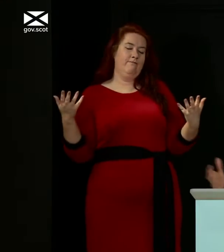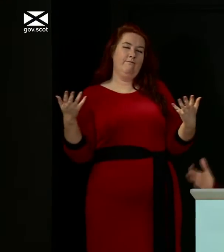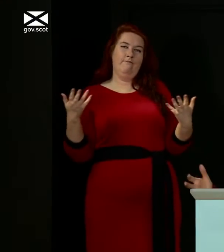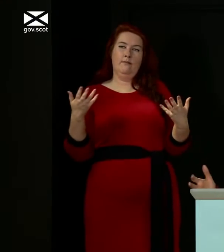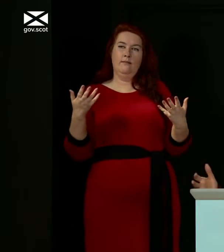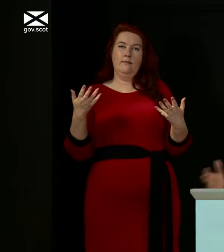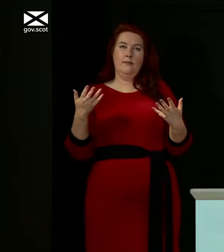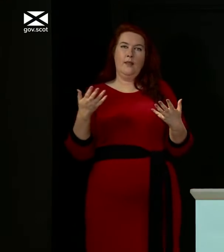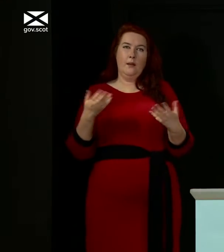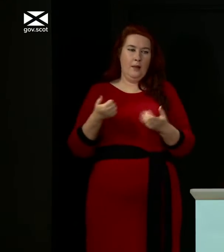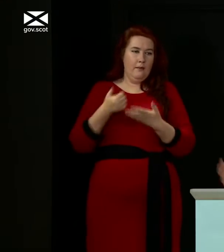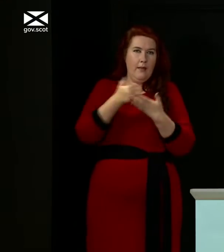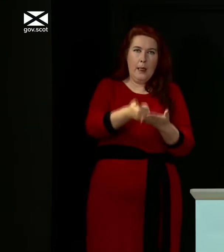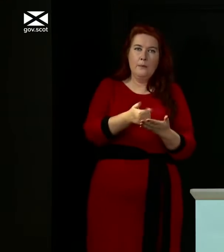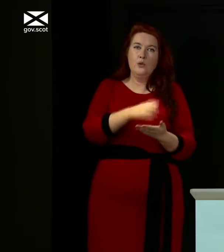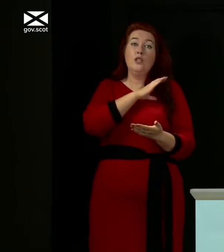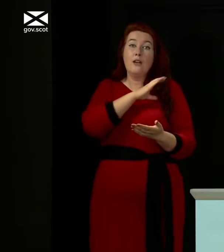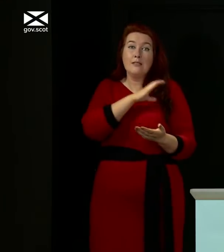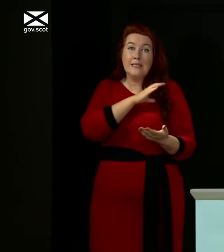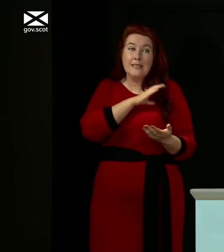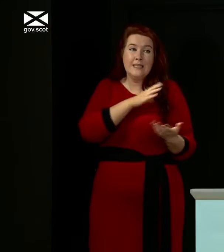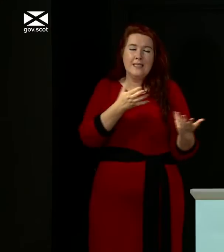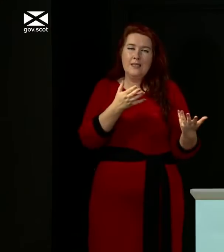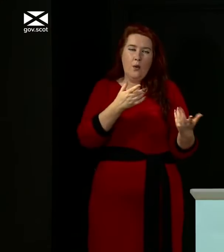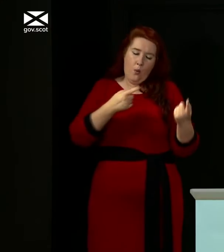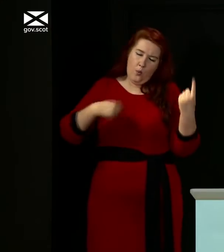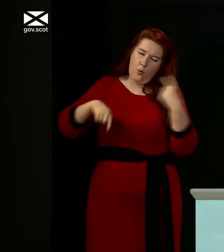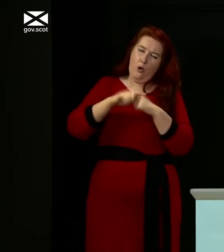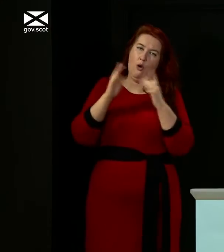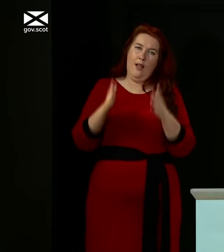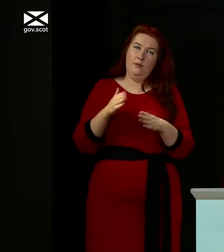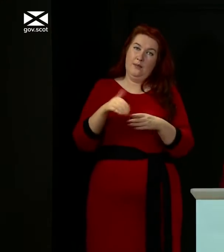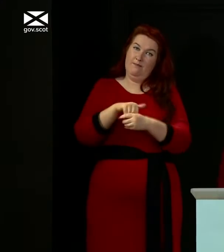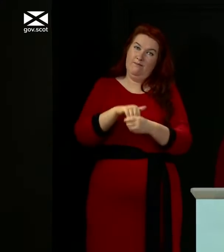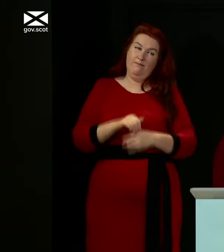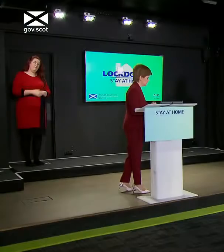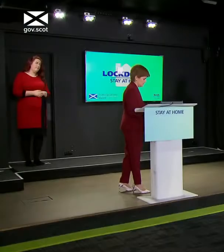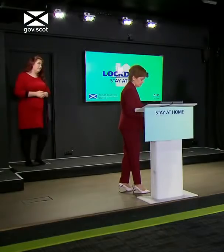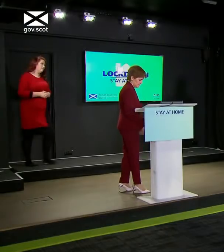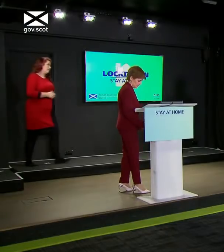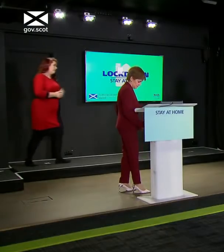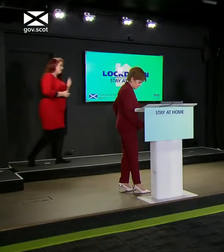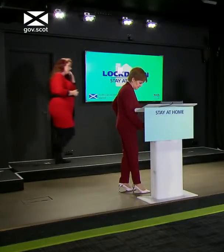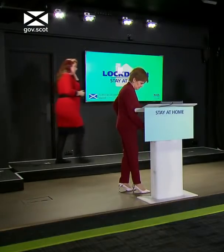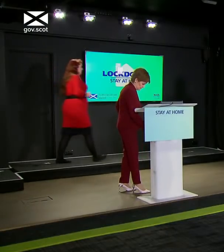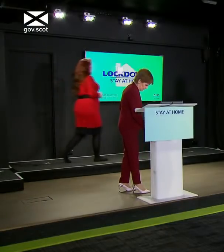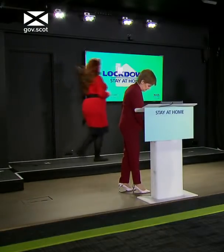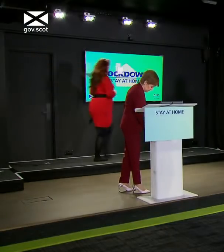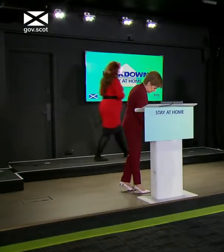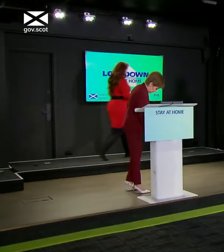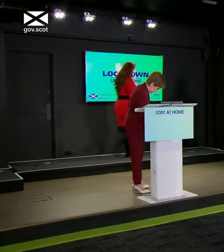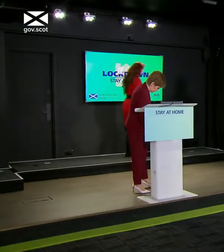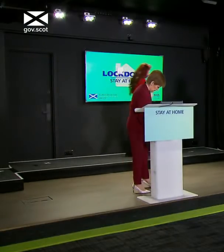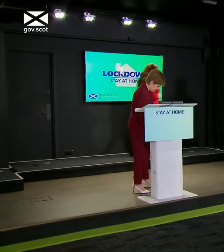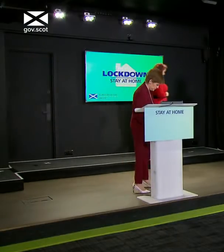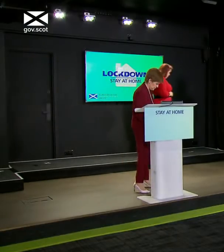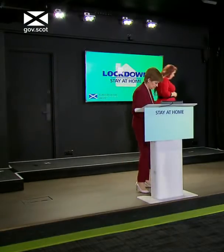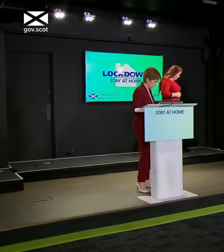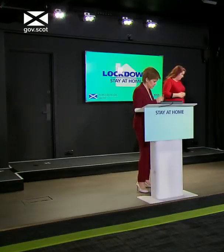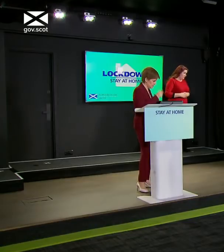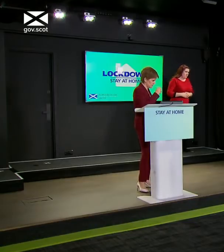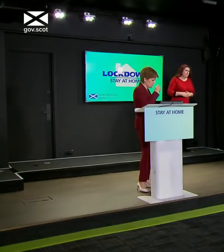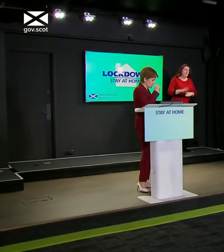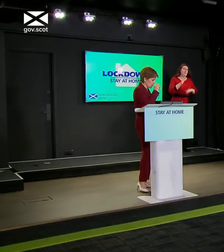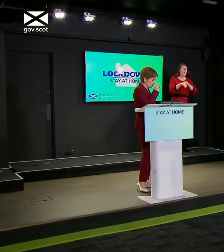charities, all of that. We all need to be playing our part right now. So a couple of things quickly on vaccine